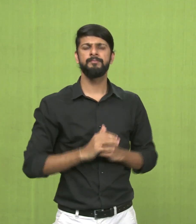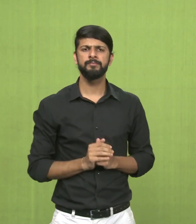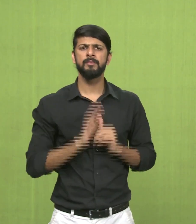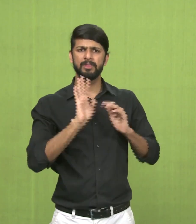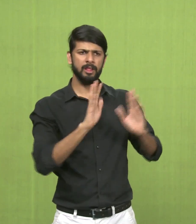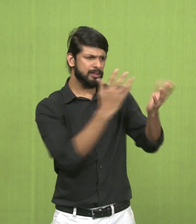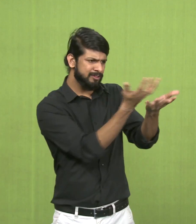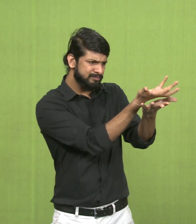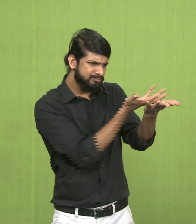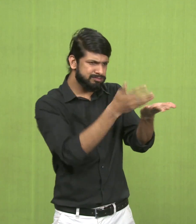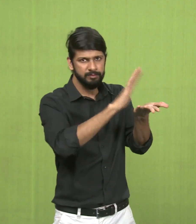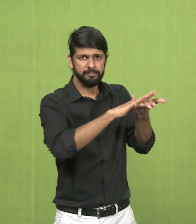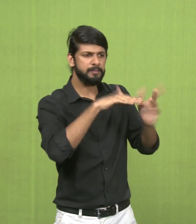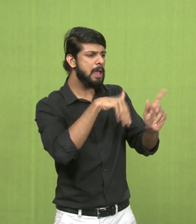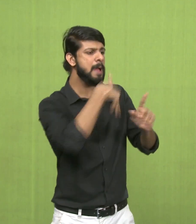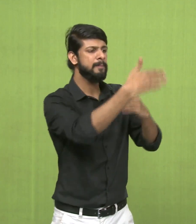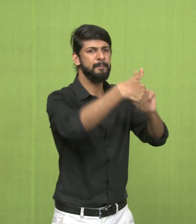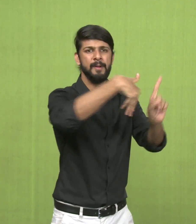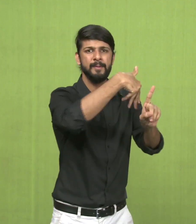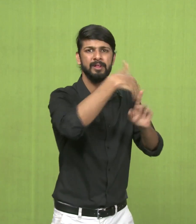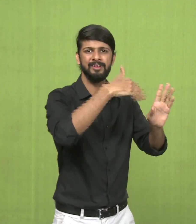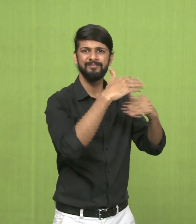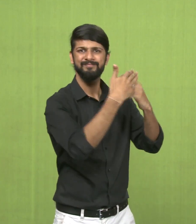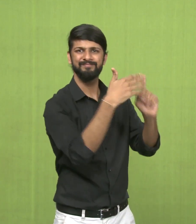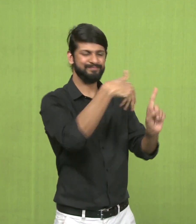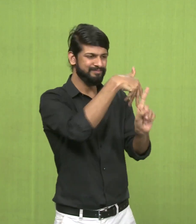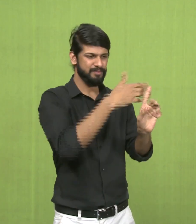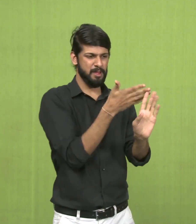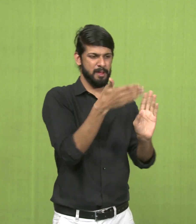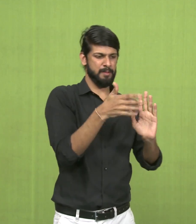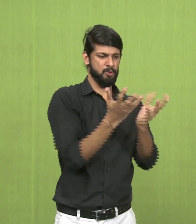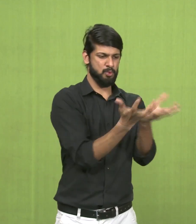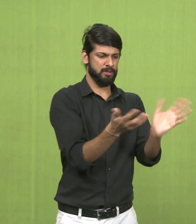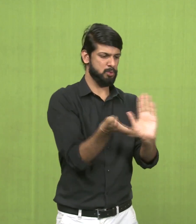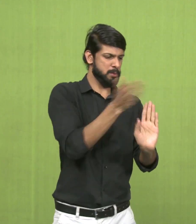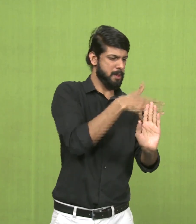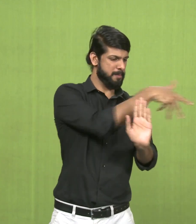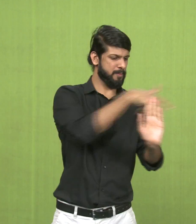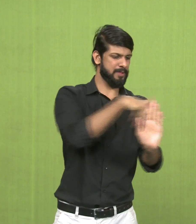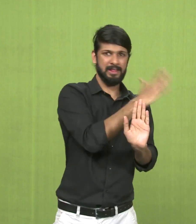The leaves on the wallpaper,